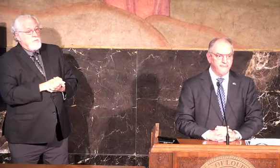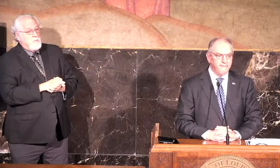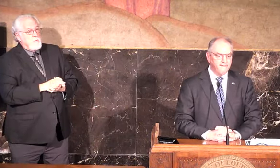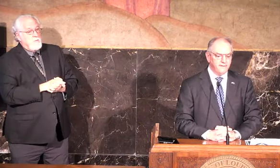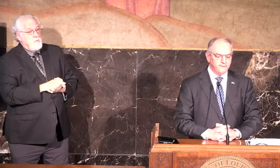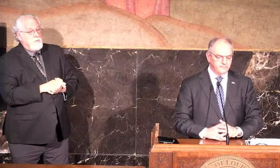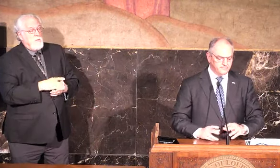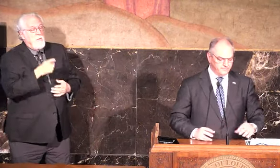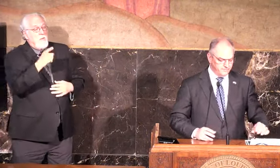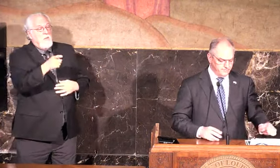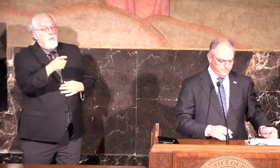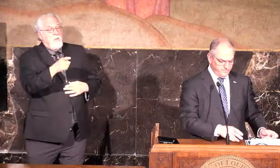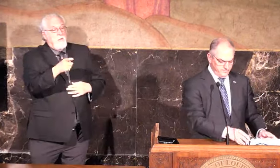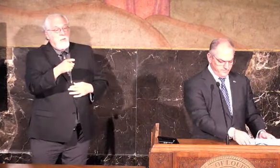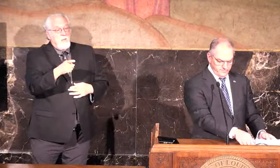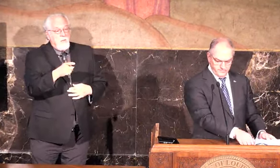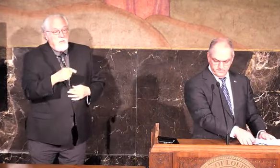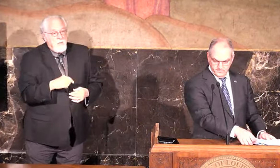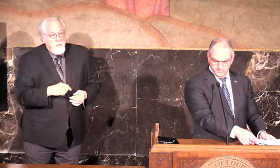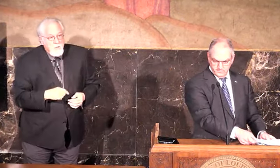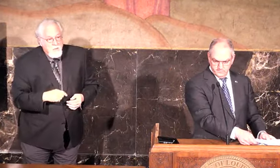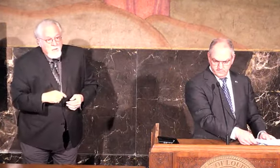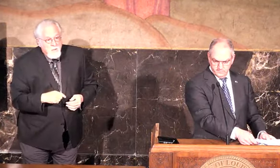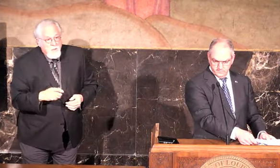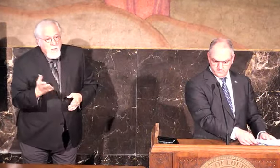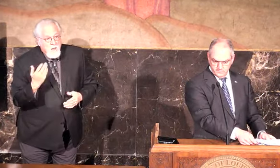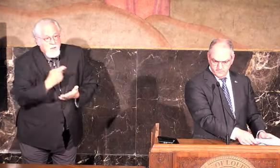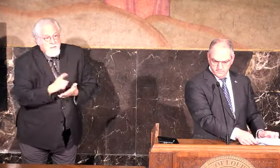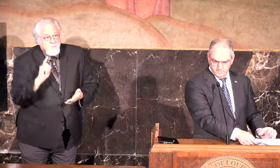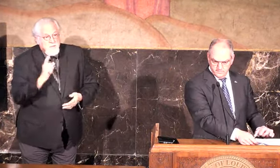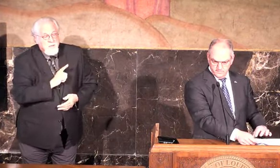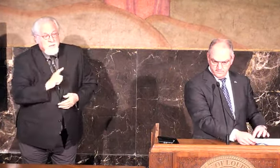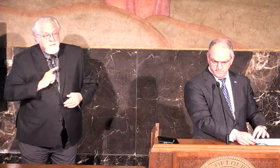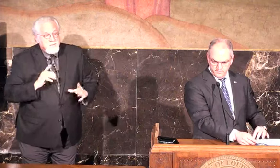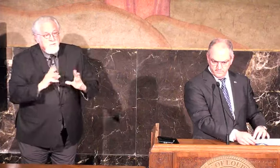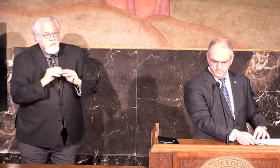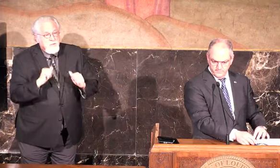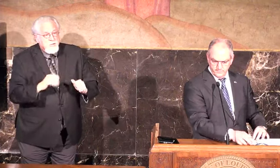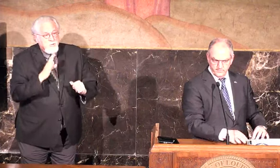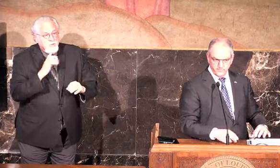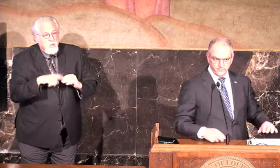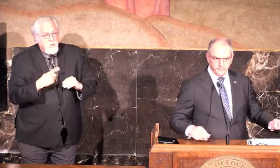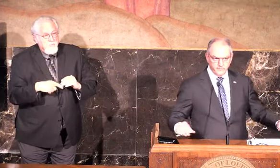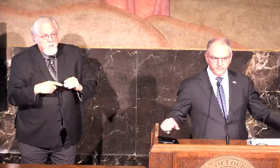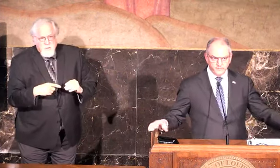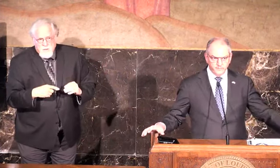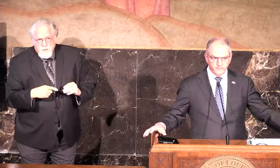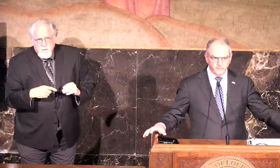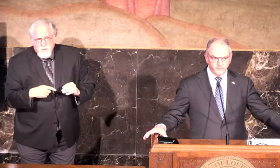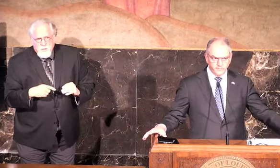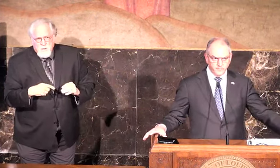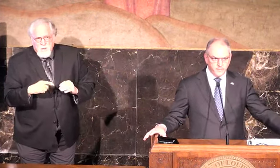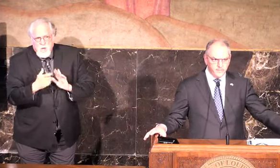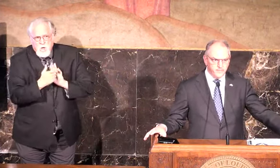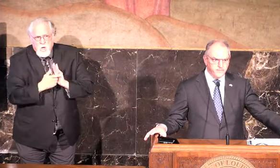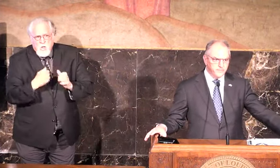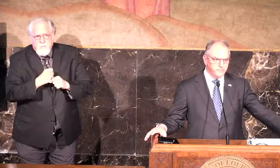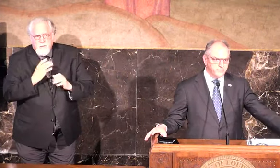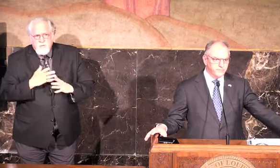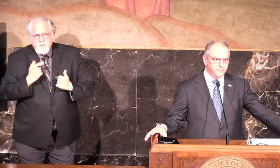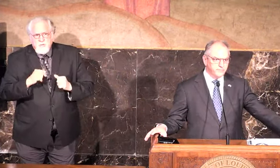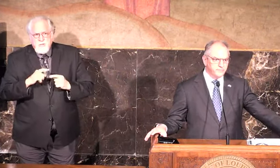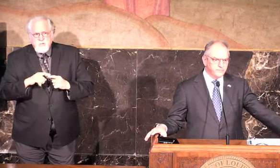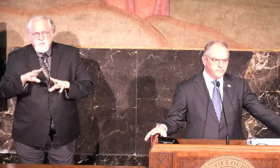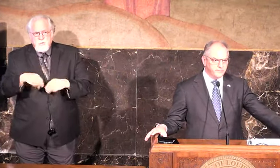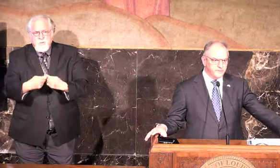sir. Governor, we brought this together last week at the legislative session. Can you talk about the looks like lawmakers are going to try to pass out some tax